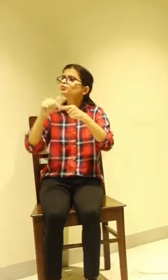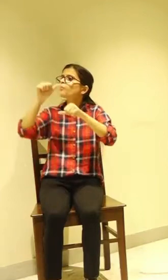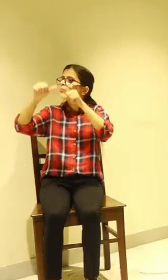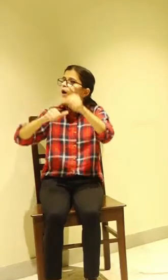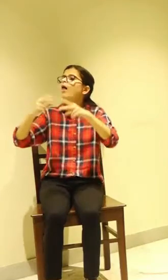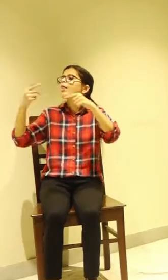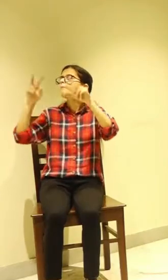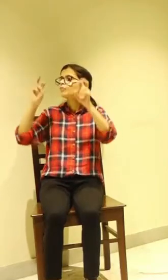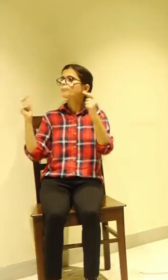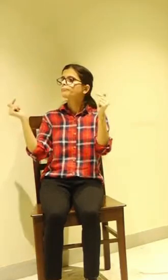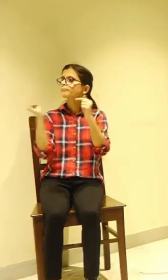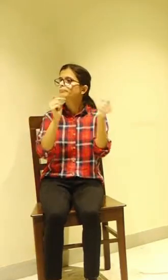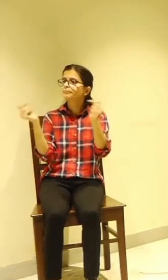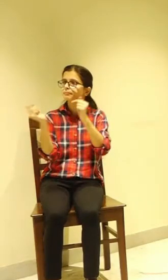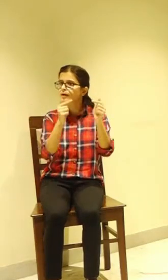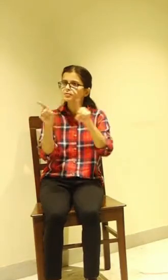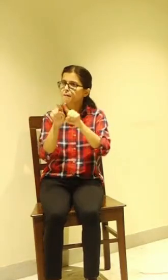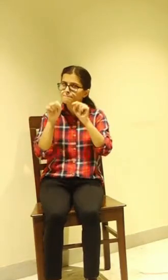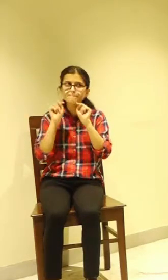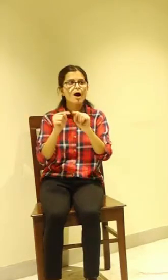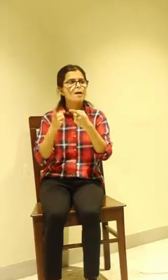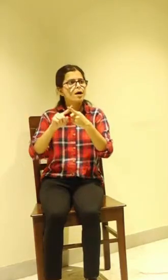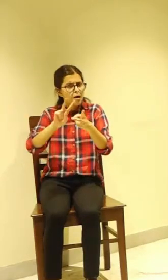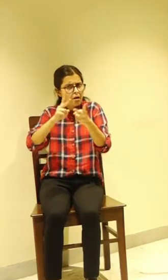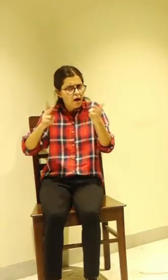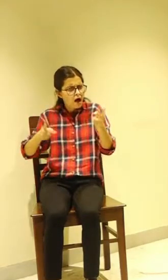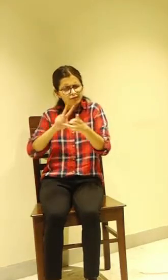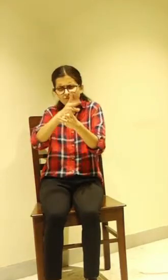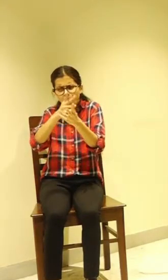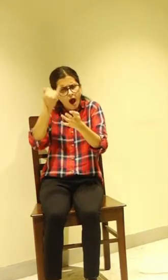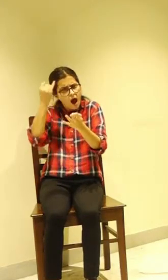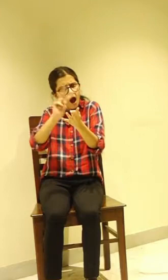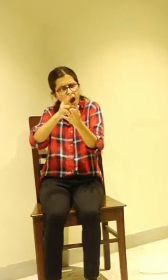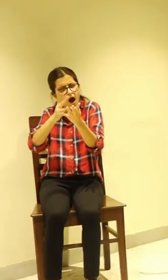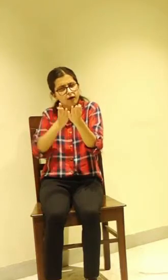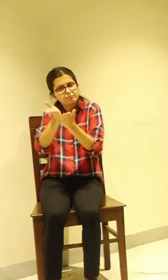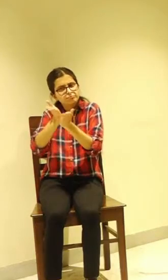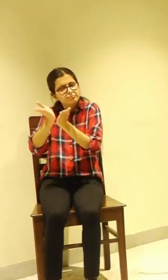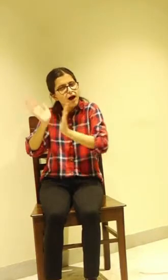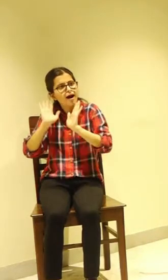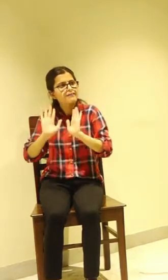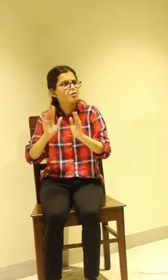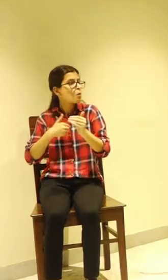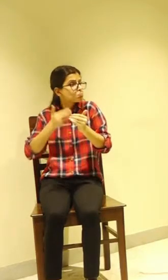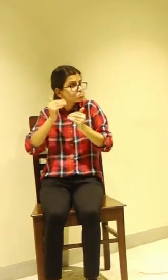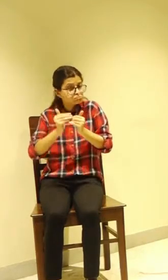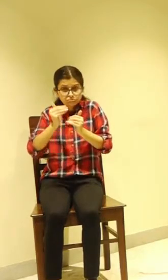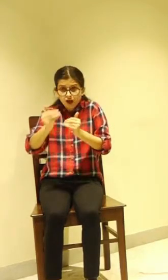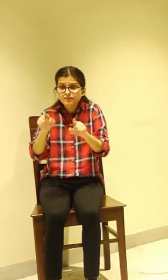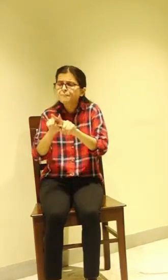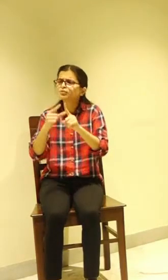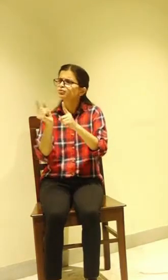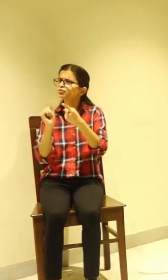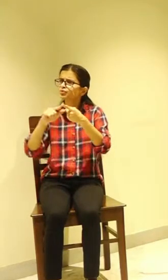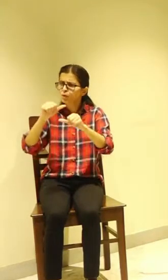particularly can be a little misleading, in the sense that there are other alternatives once more that are beyond that debate? Right. Or would you say that due process